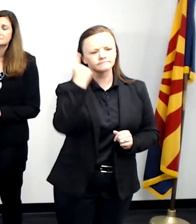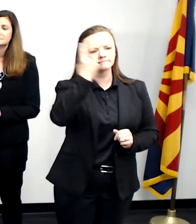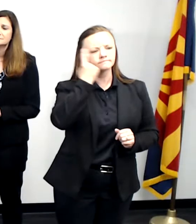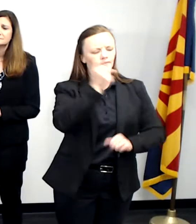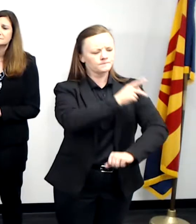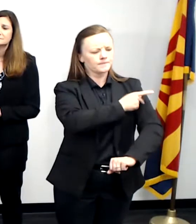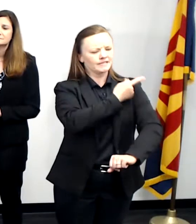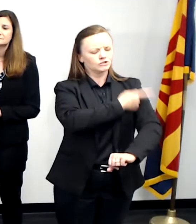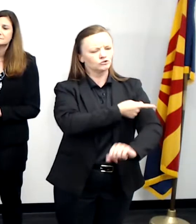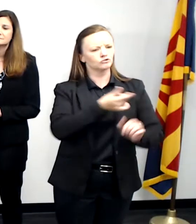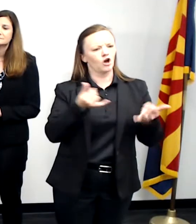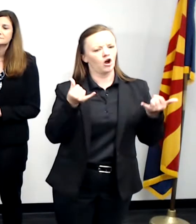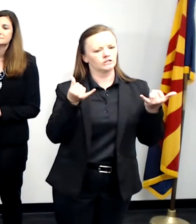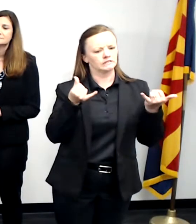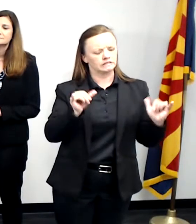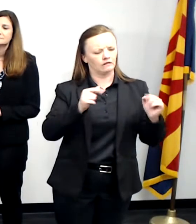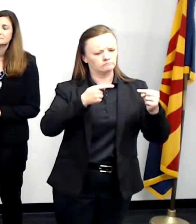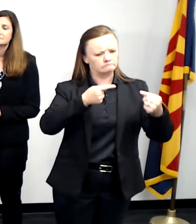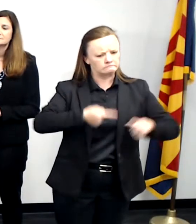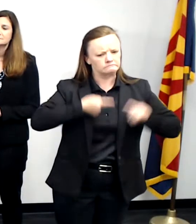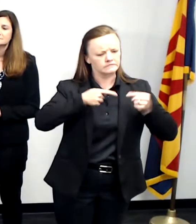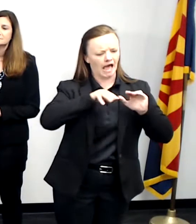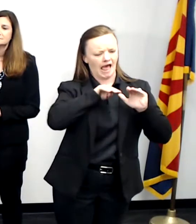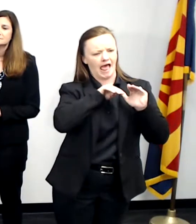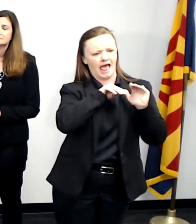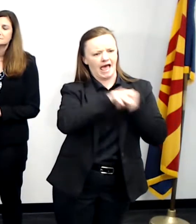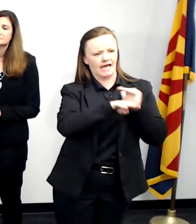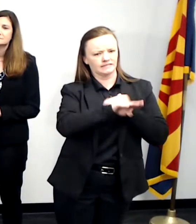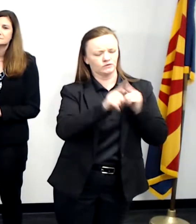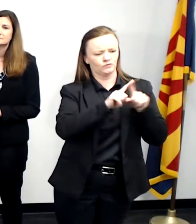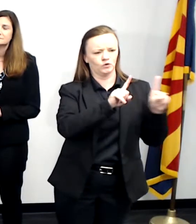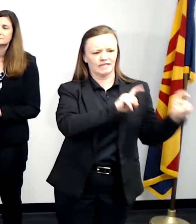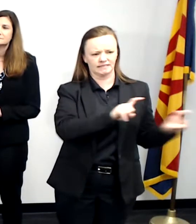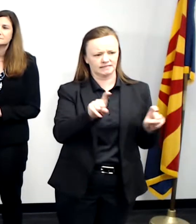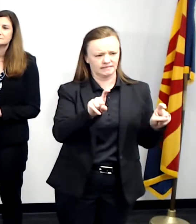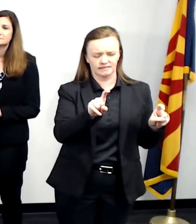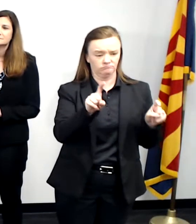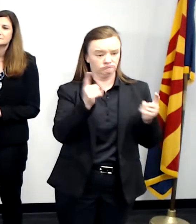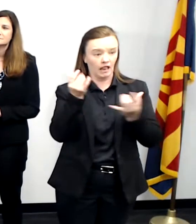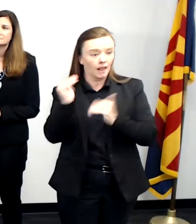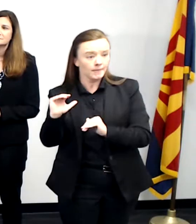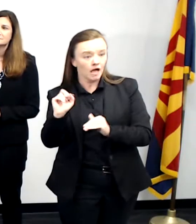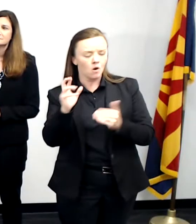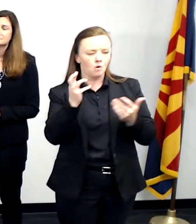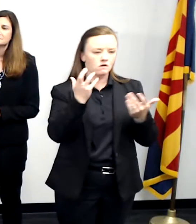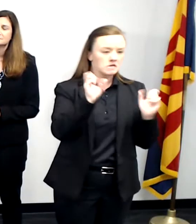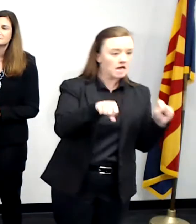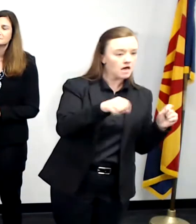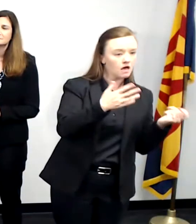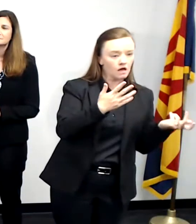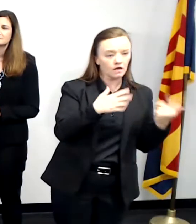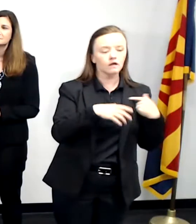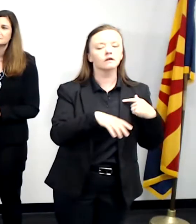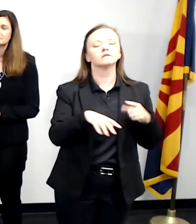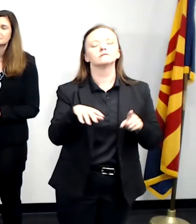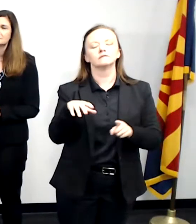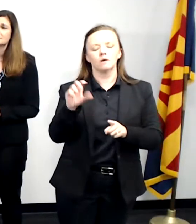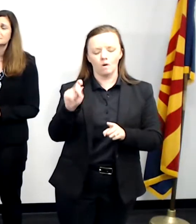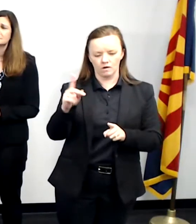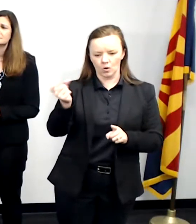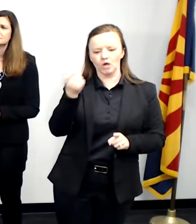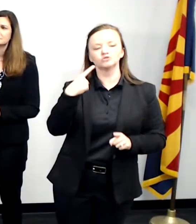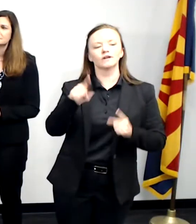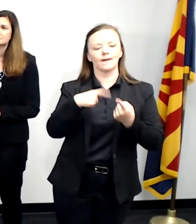are still finding access to coronavirus tests at this time, or are they pretty limited? So the question is about